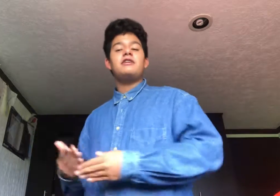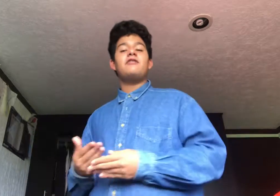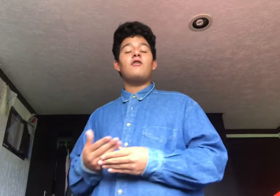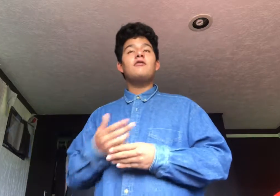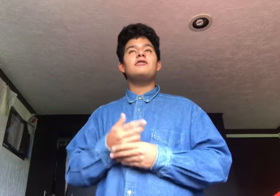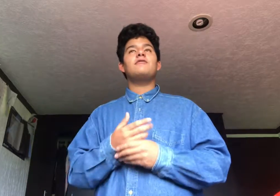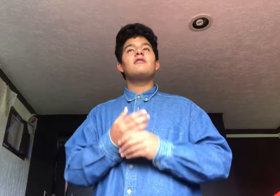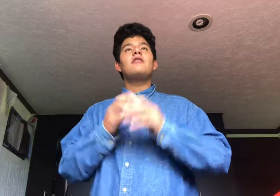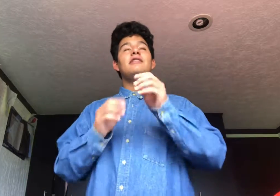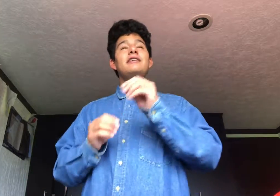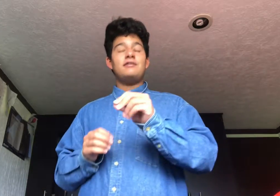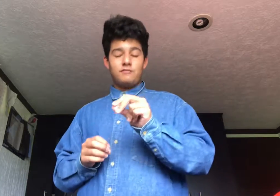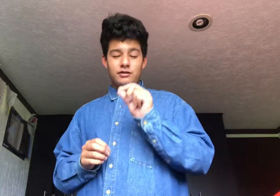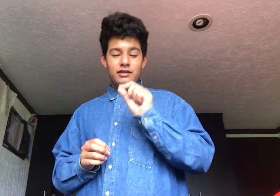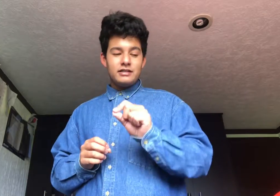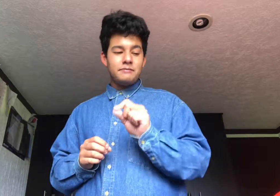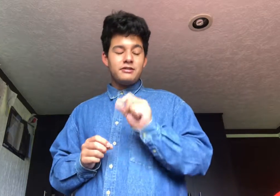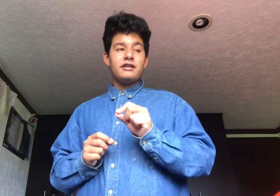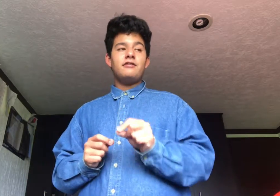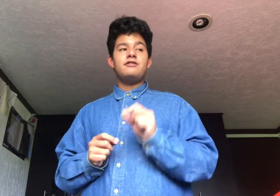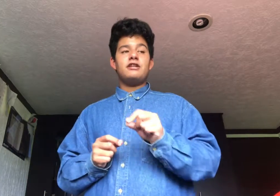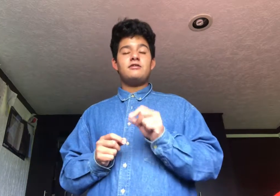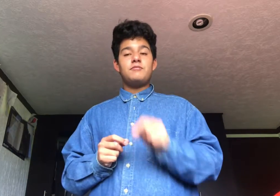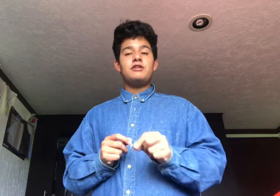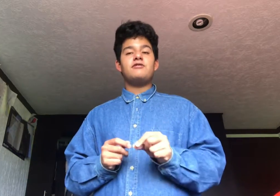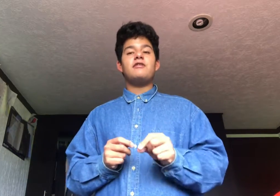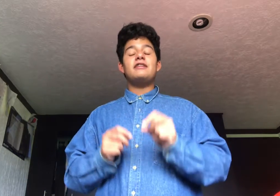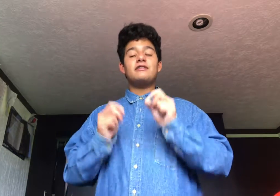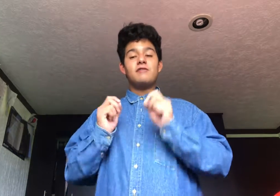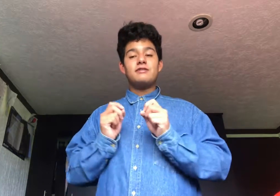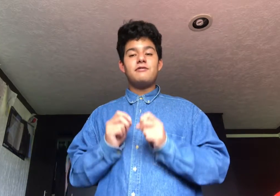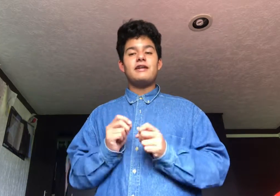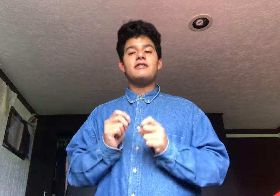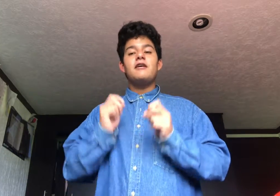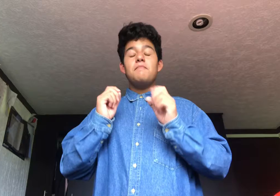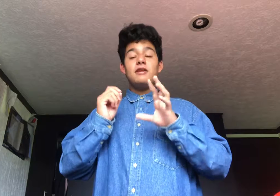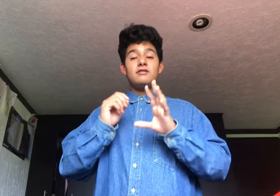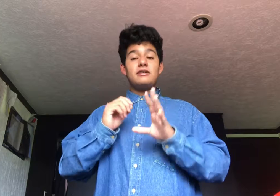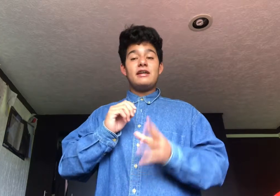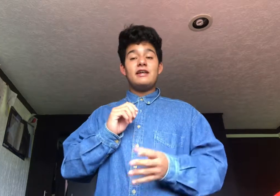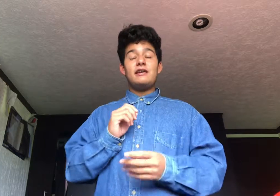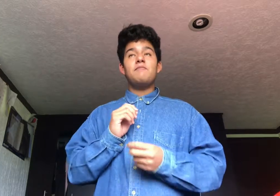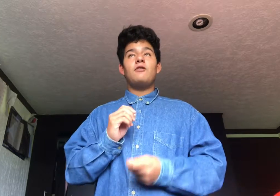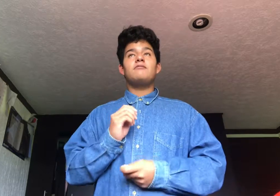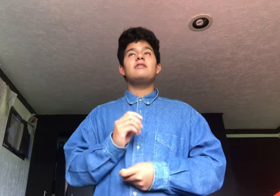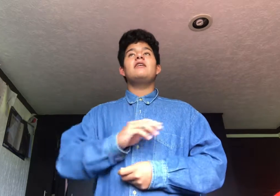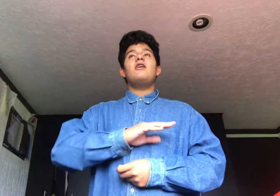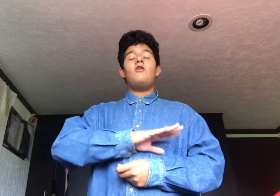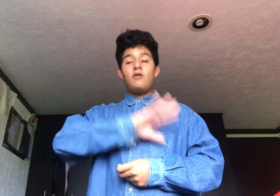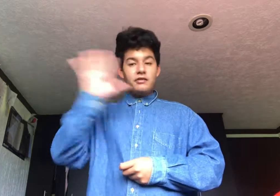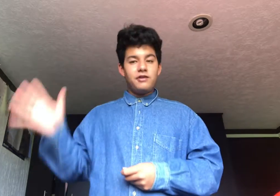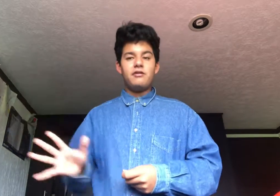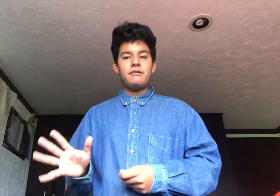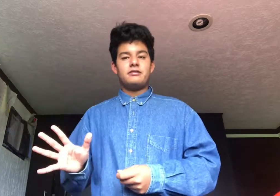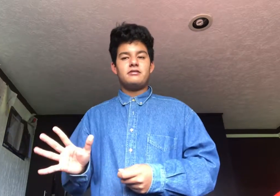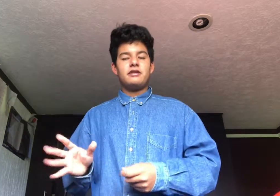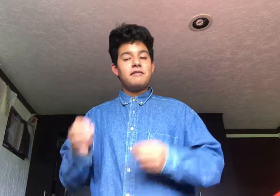continue. Also, this particular subgender it's characterized because it involves all the universe.